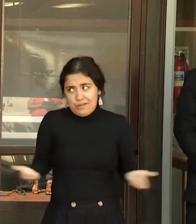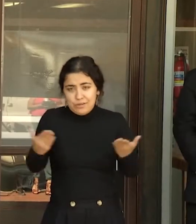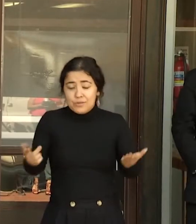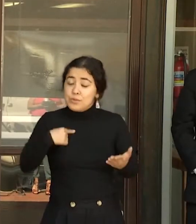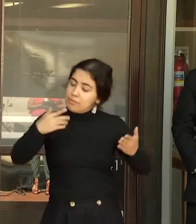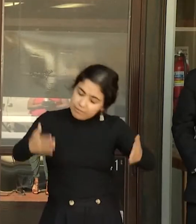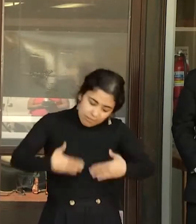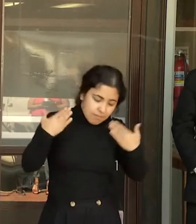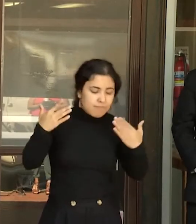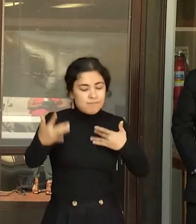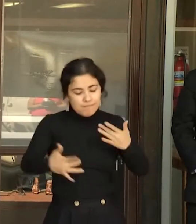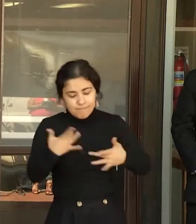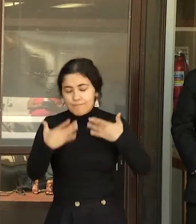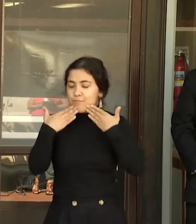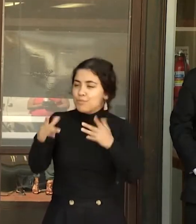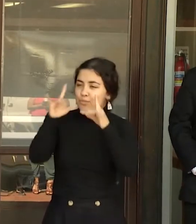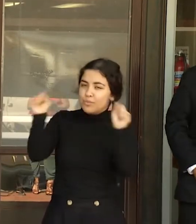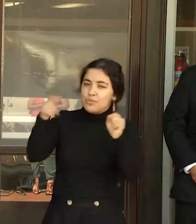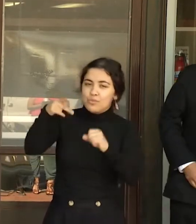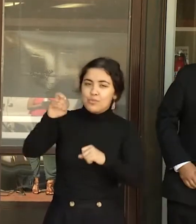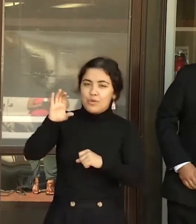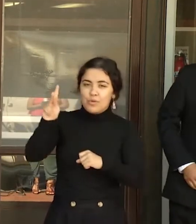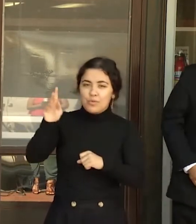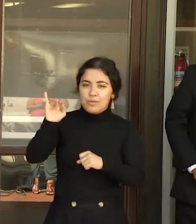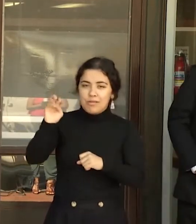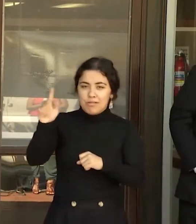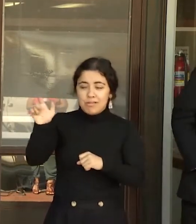Preckwinkle, and I'm going to turn over the mic.